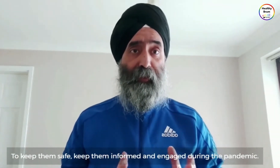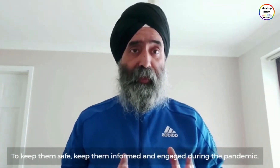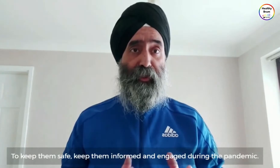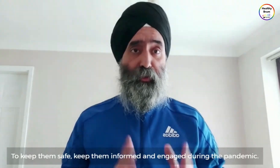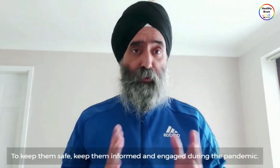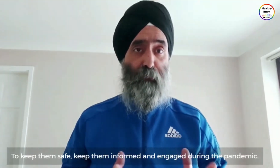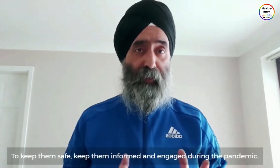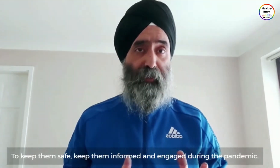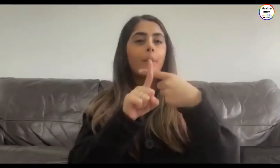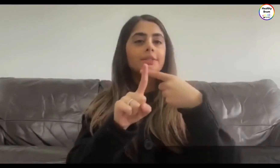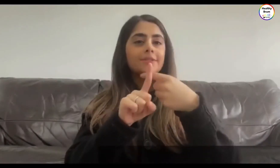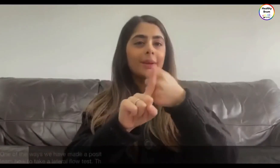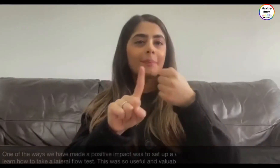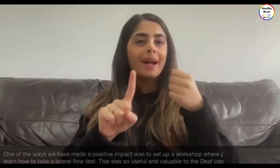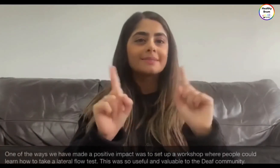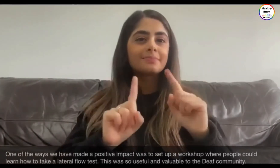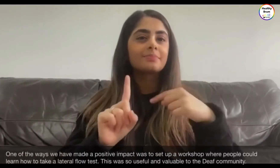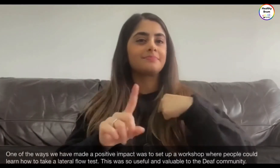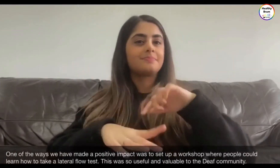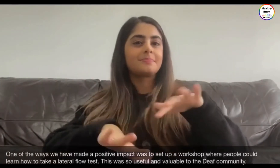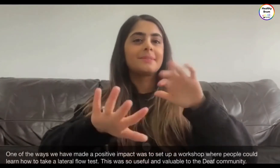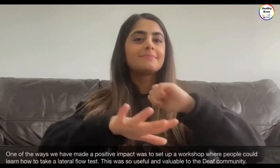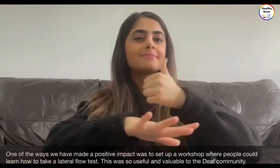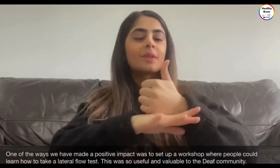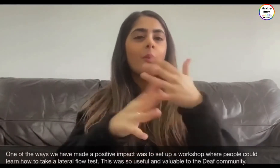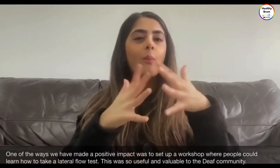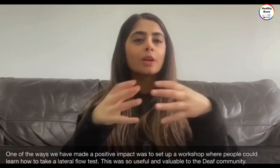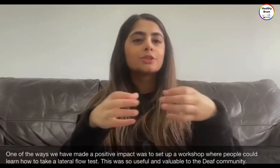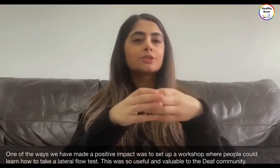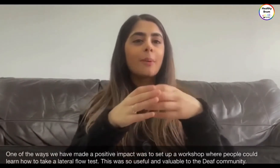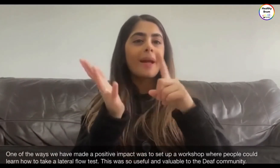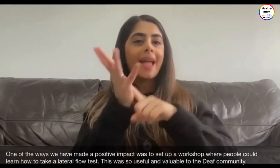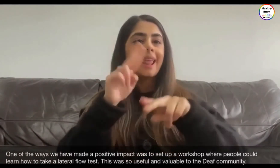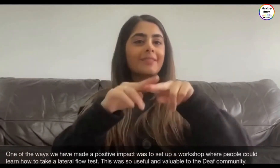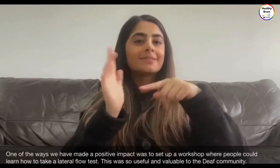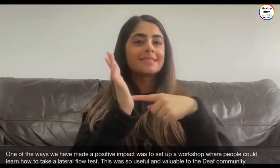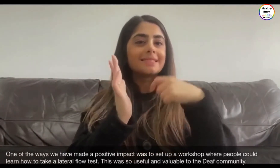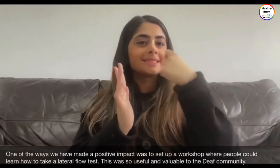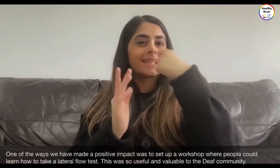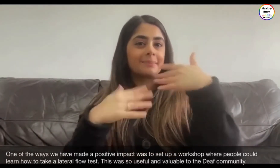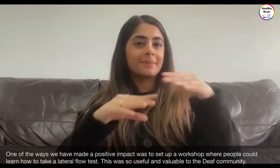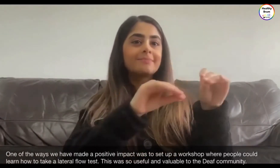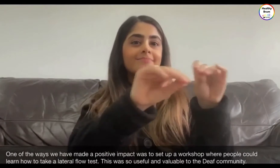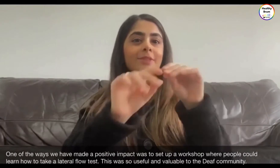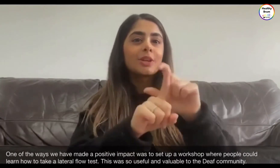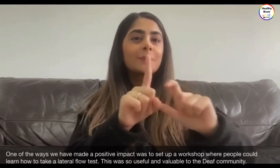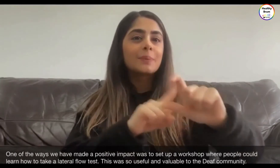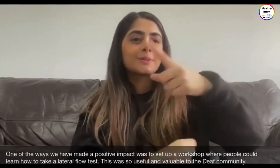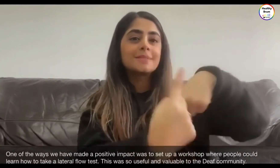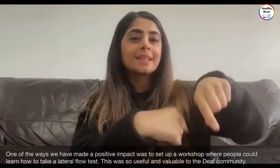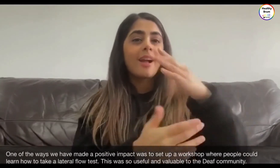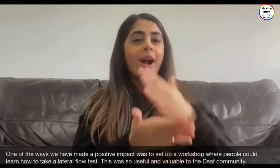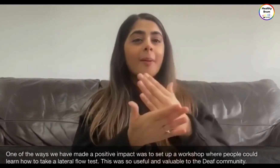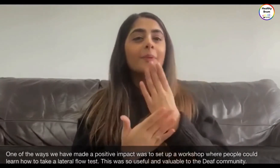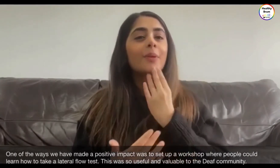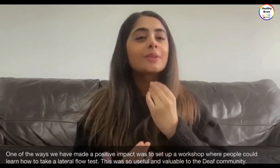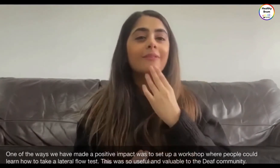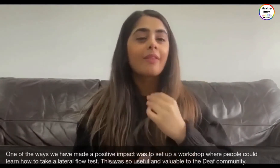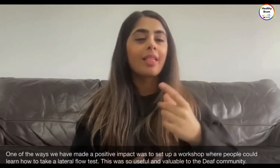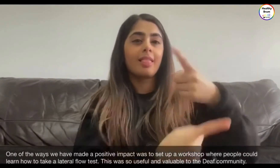engaged during the pandemic. One of the ways we have made a positive impact was to set up a workshop where people could learn how to take a lateral flow test.